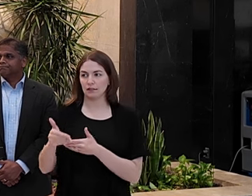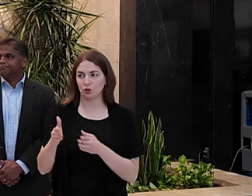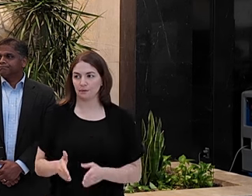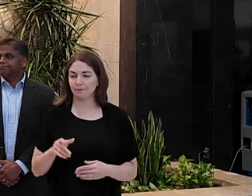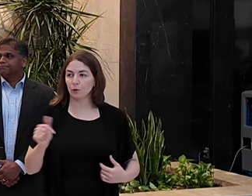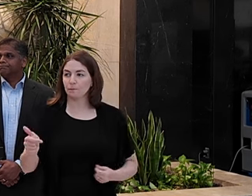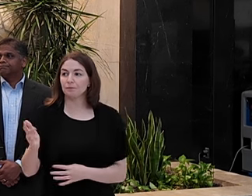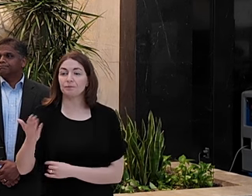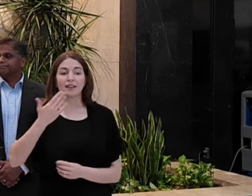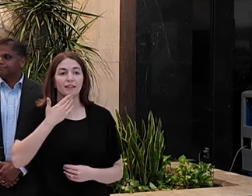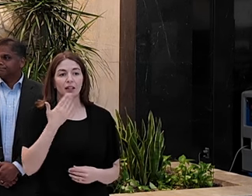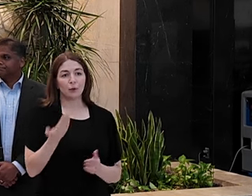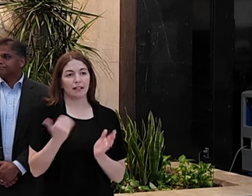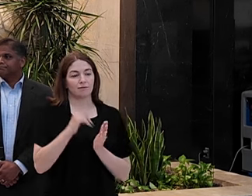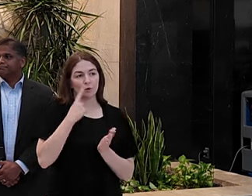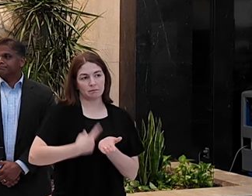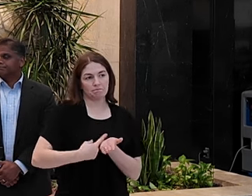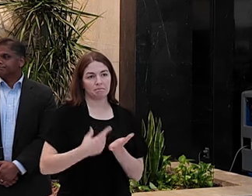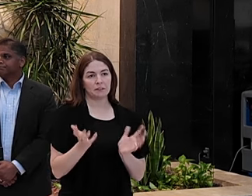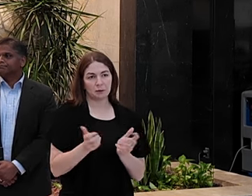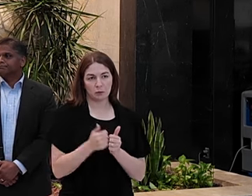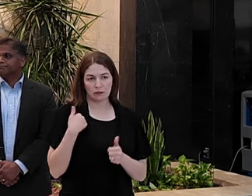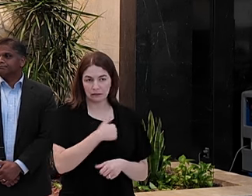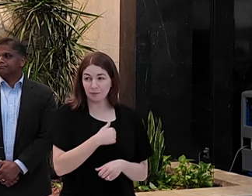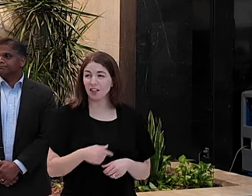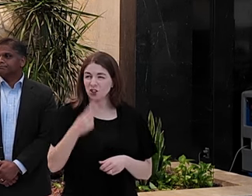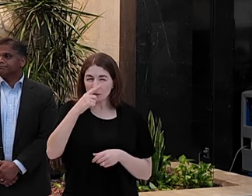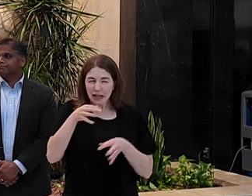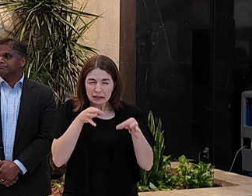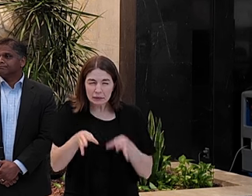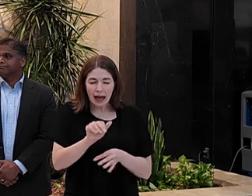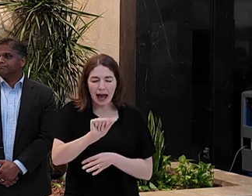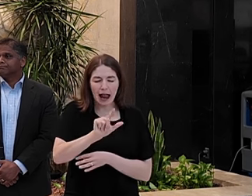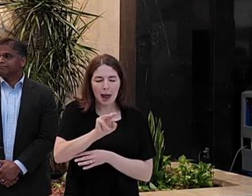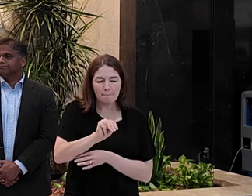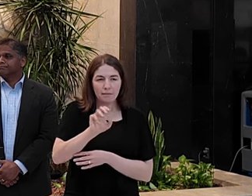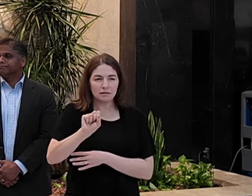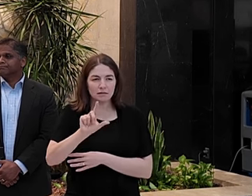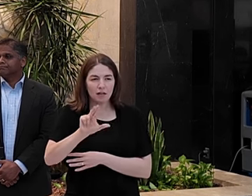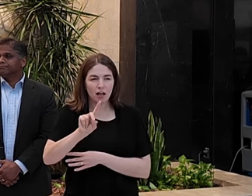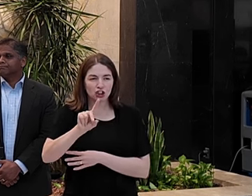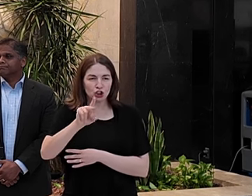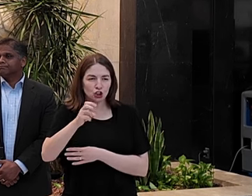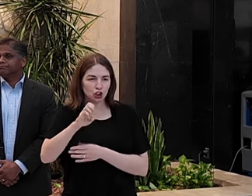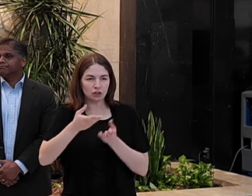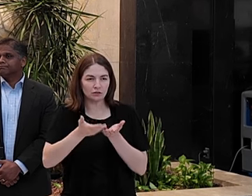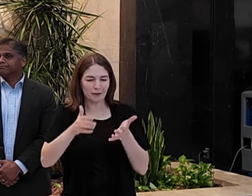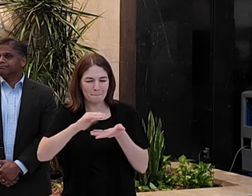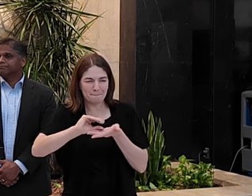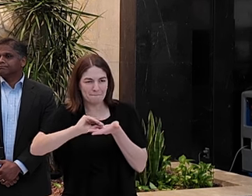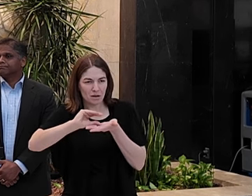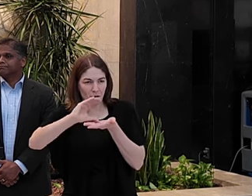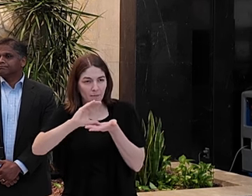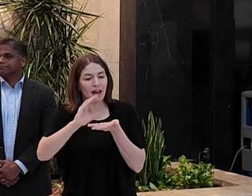Hi, thank you again for sharing with us. Can you explain the alum sludge buildup exactly, like why that is used to